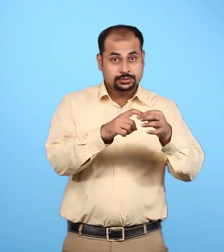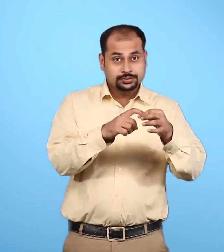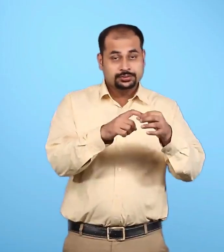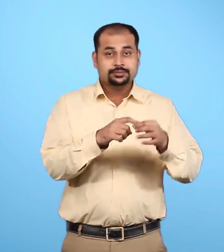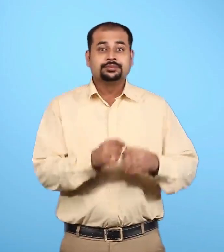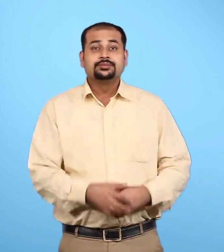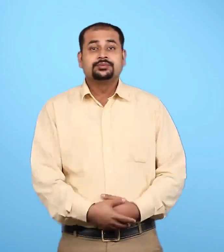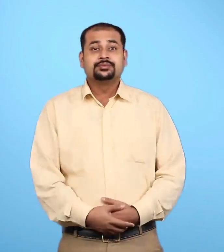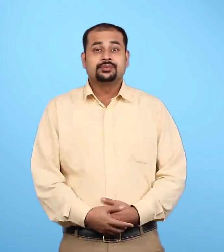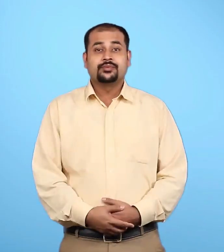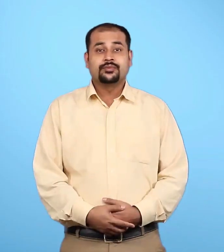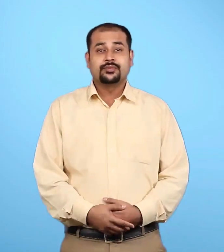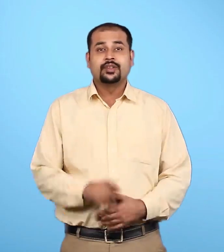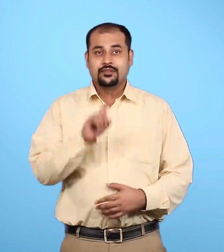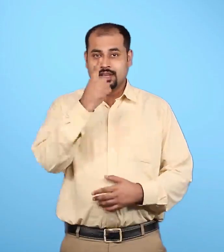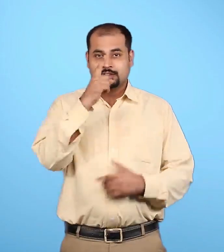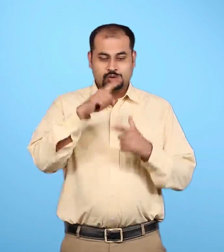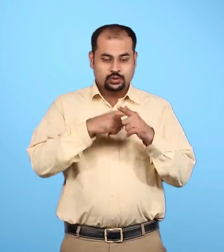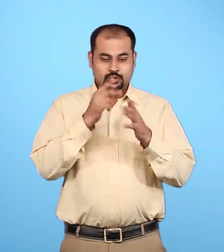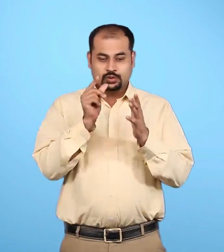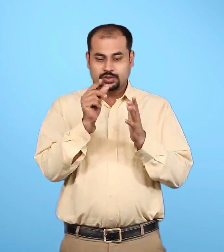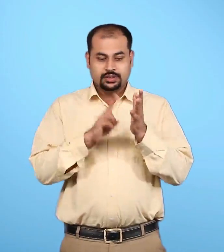Which city is the hottest on 1st June?